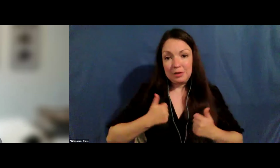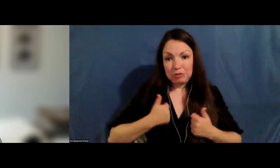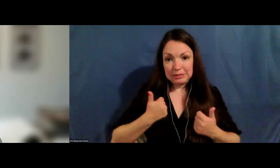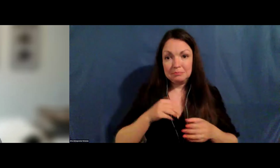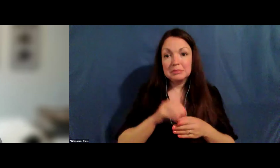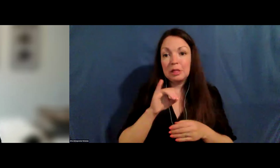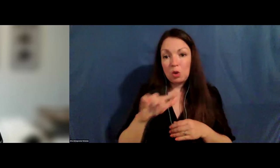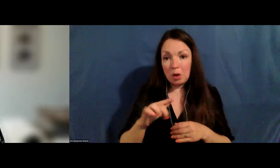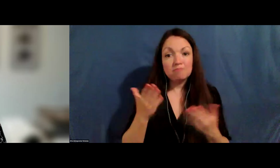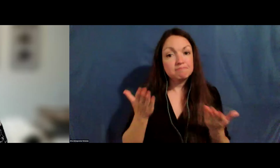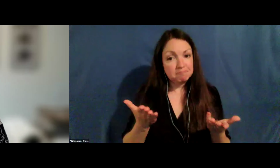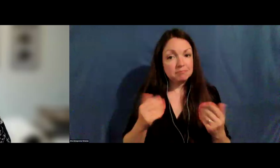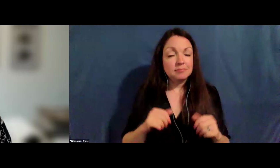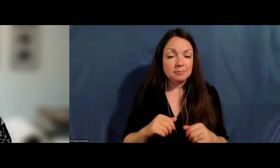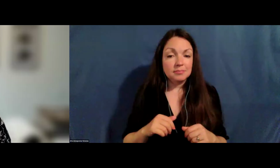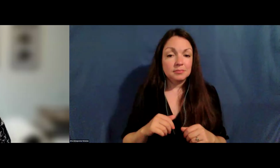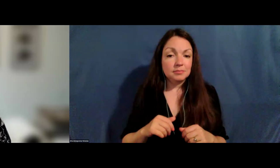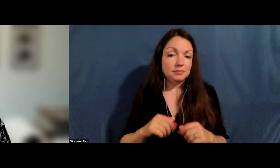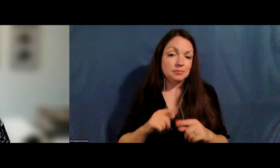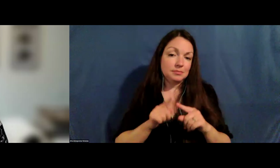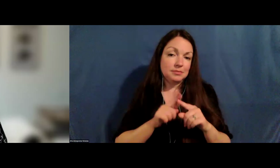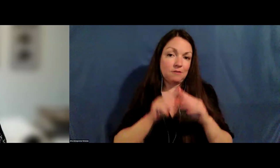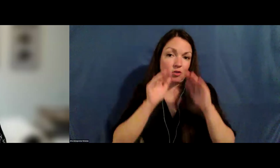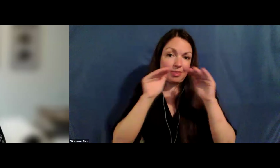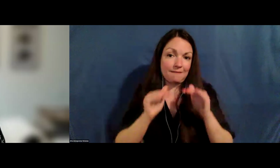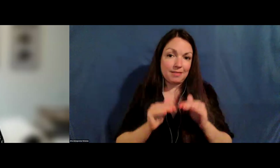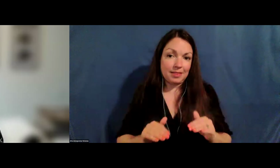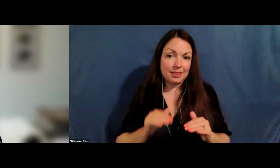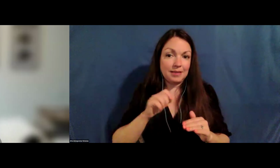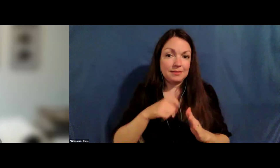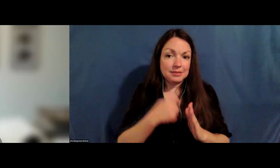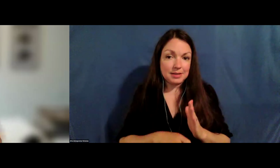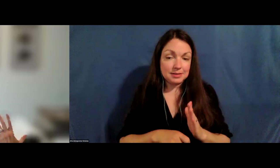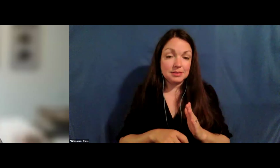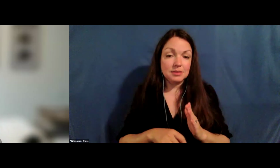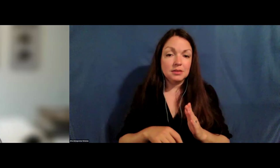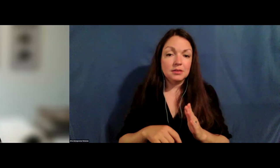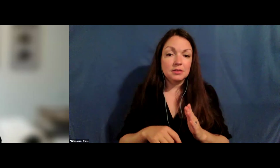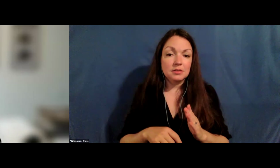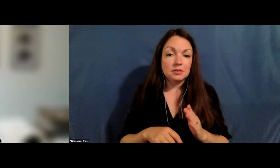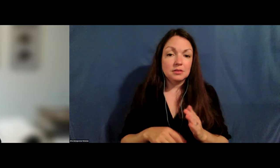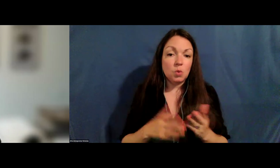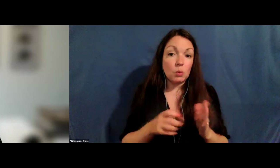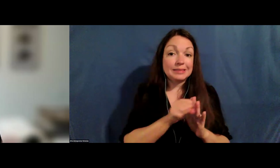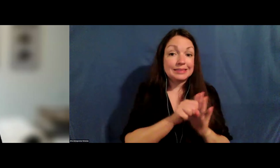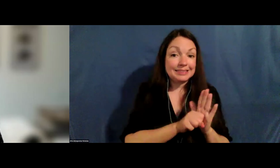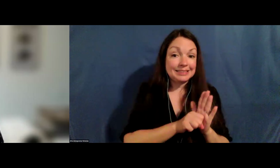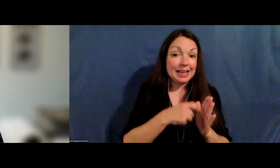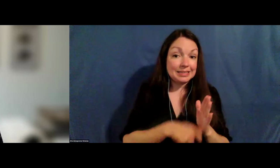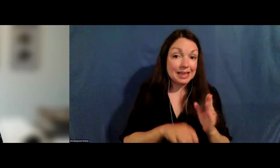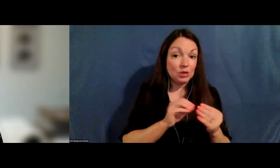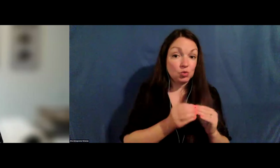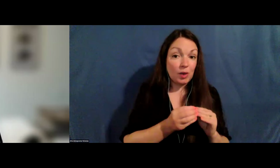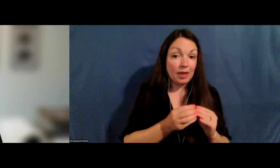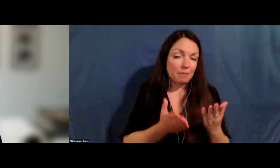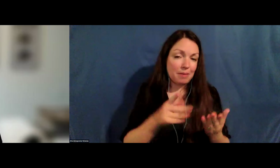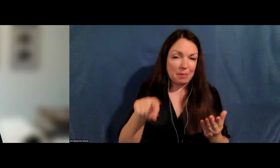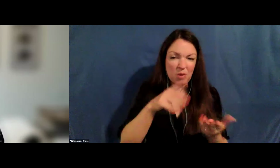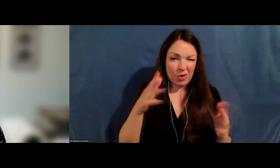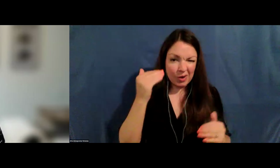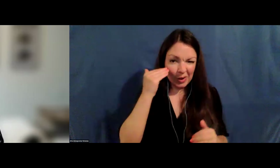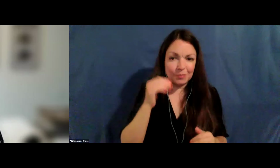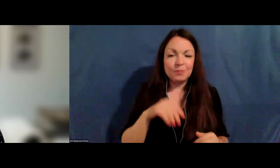Illinois. And there are levels of tax that you have to think about. First of all, what is the state tax rate? You guys may all be familiar with this already,